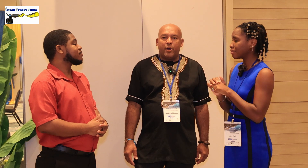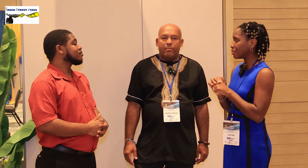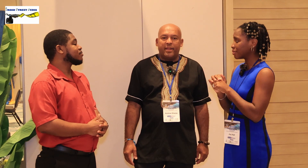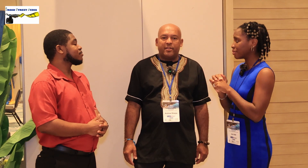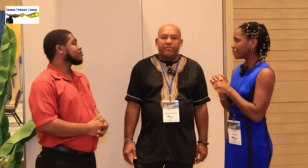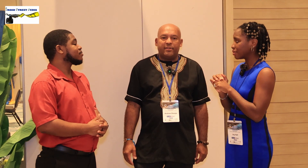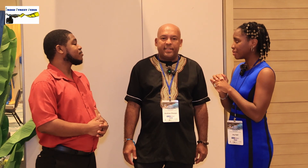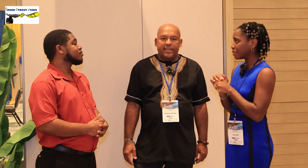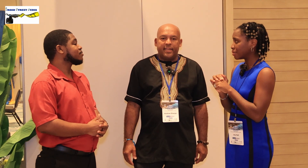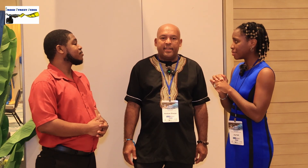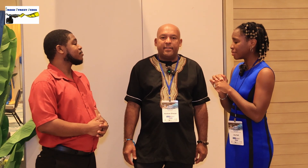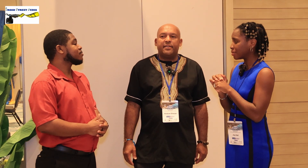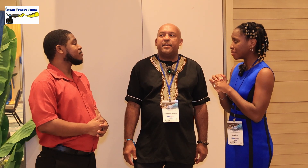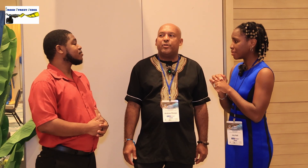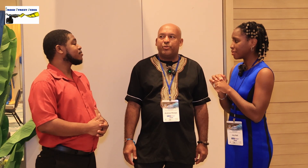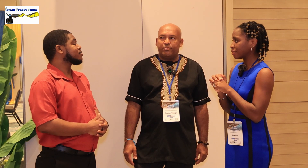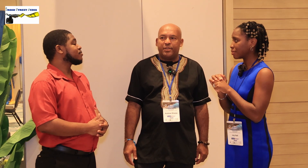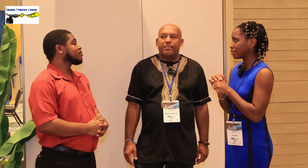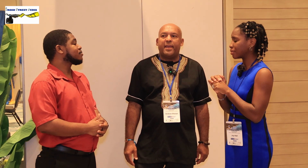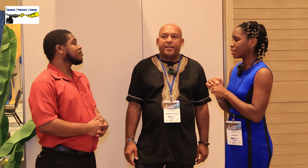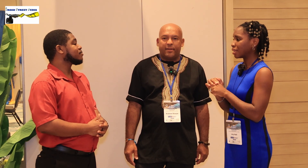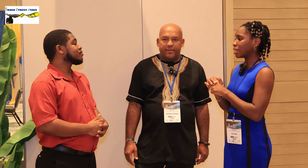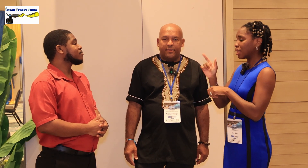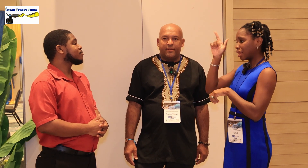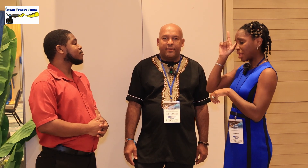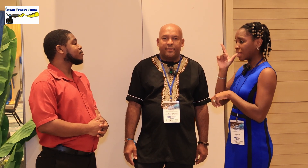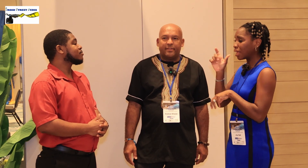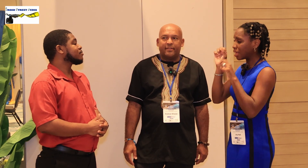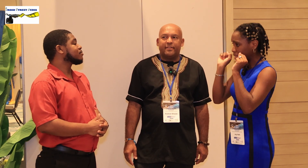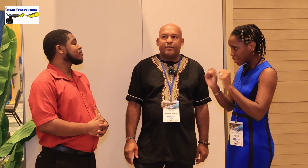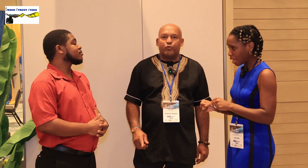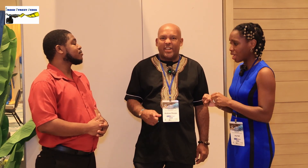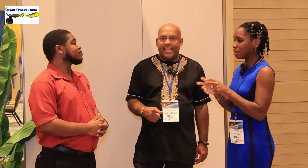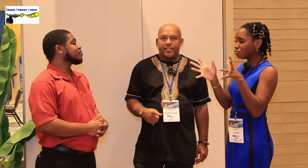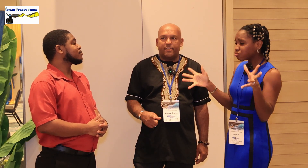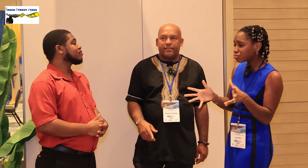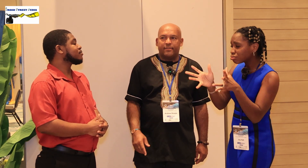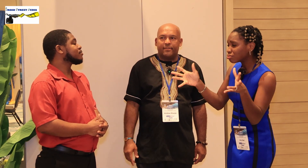and empowerment of Leonard, it would be better.